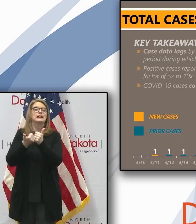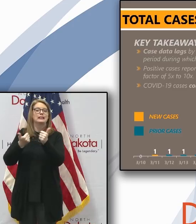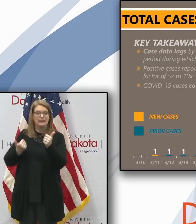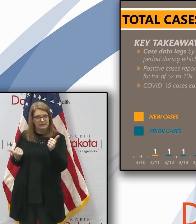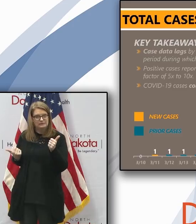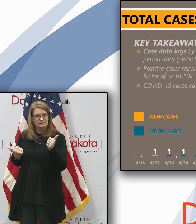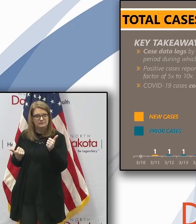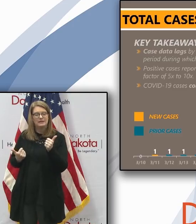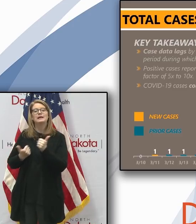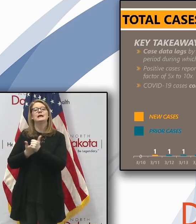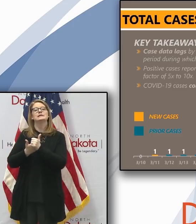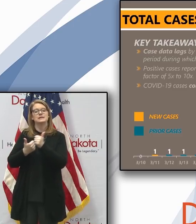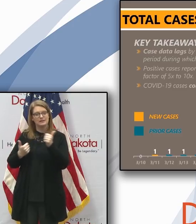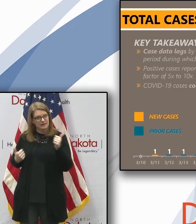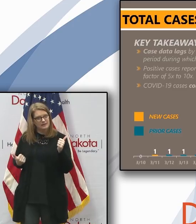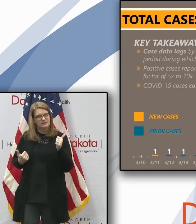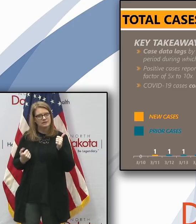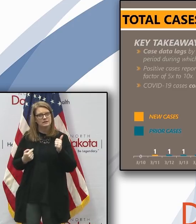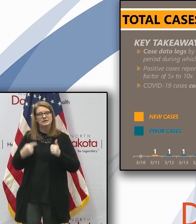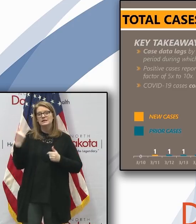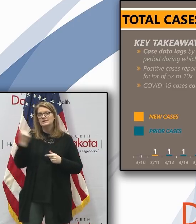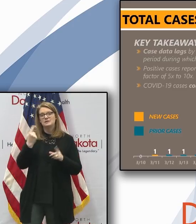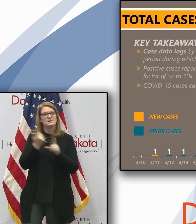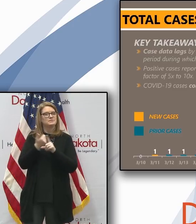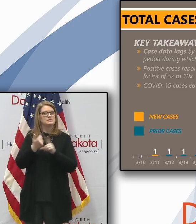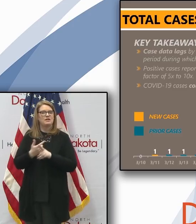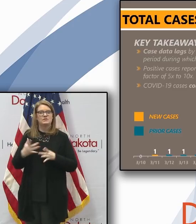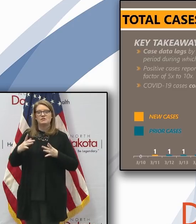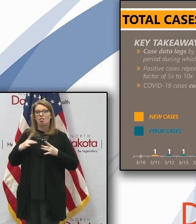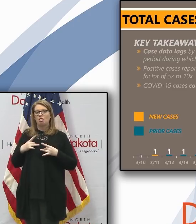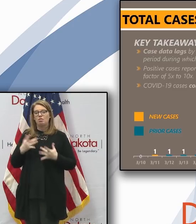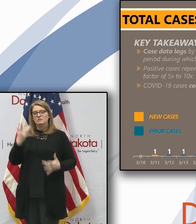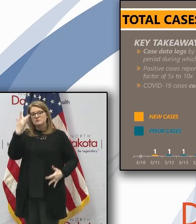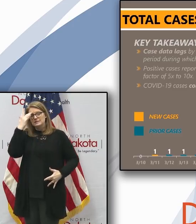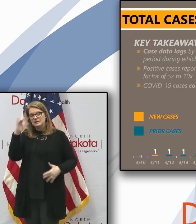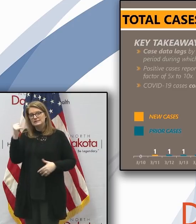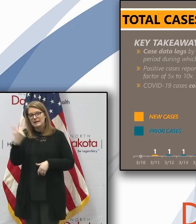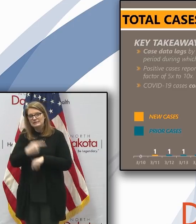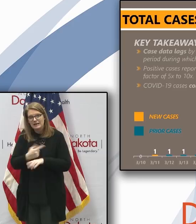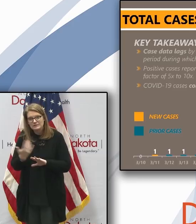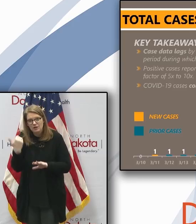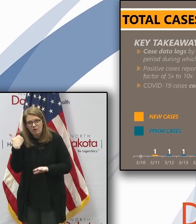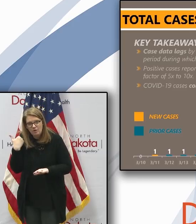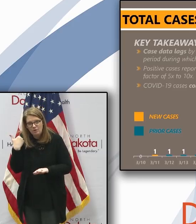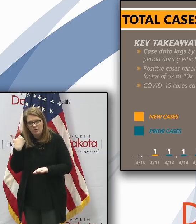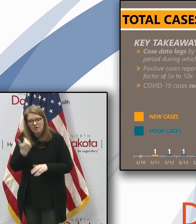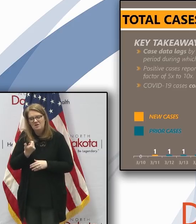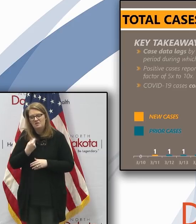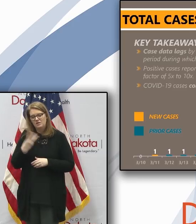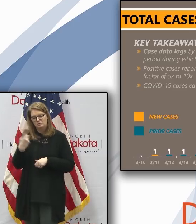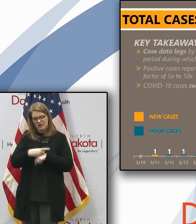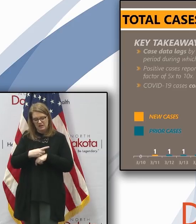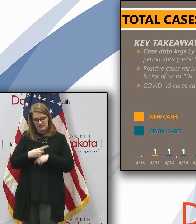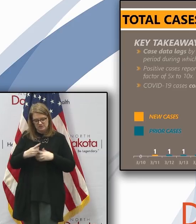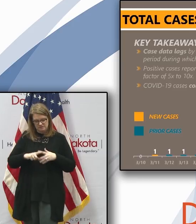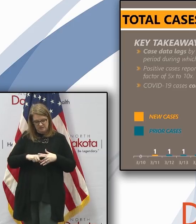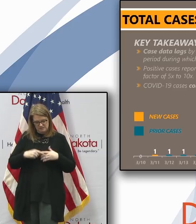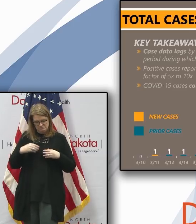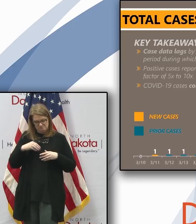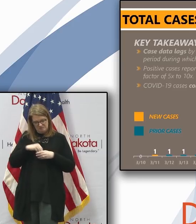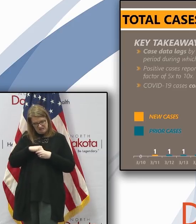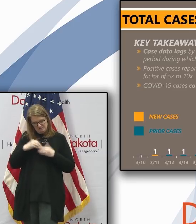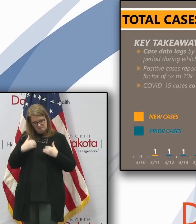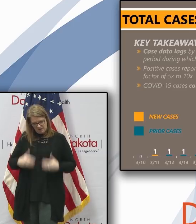individual that may have contracted this 10 days or more ago, they have a few days of incubation, then they start to feel a little